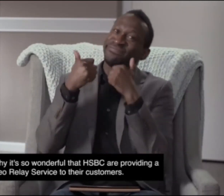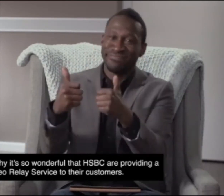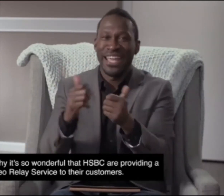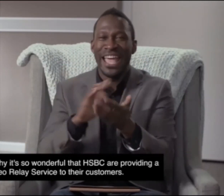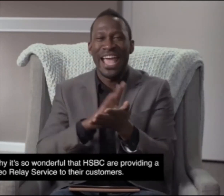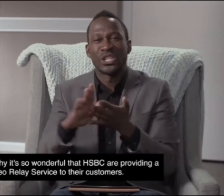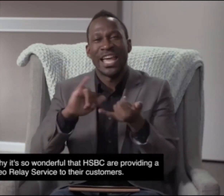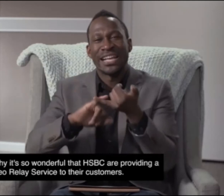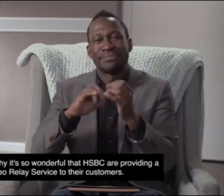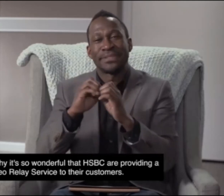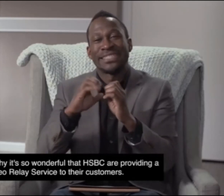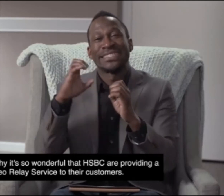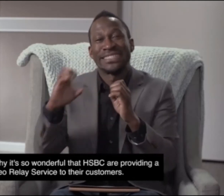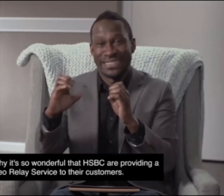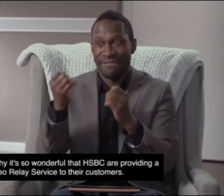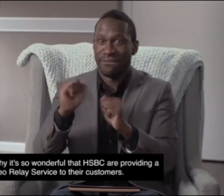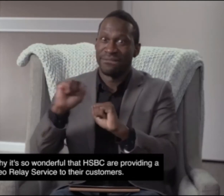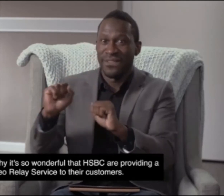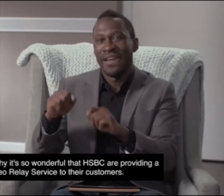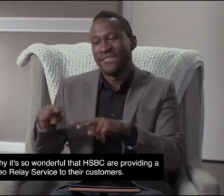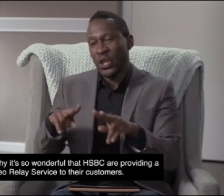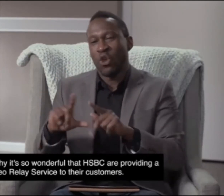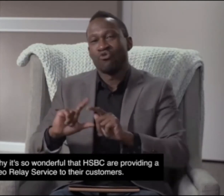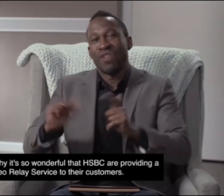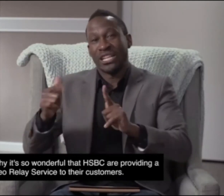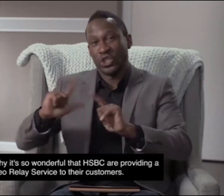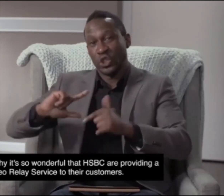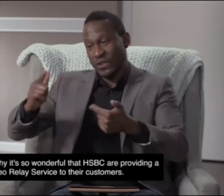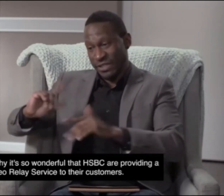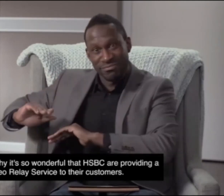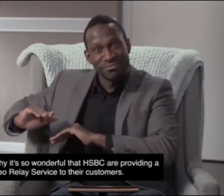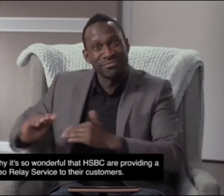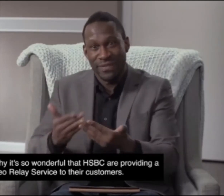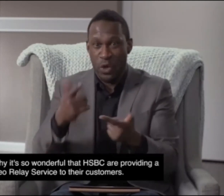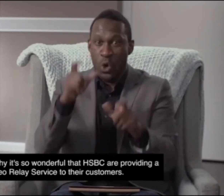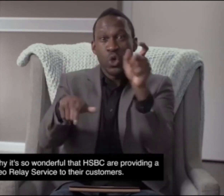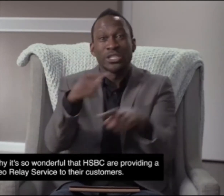wonderful that HSBC are providing a BSL video relay service to their customers.